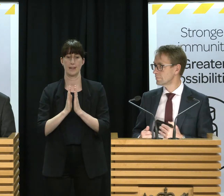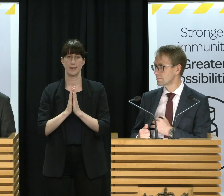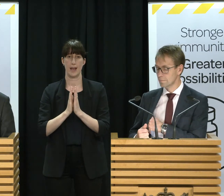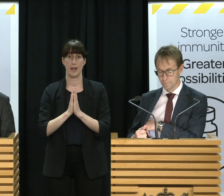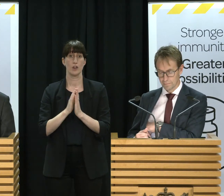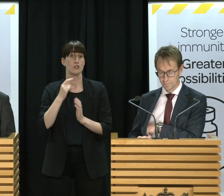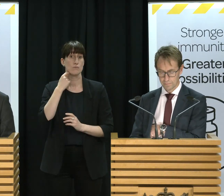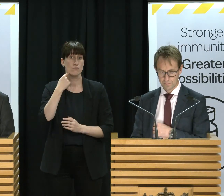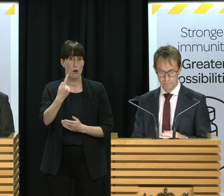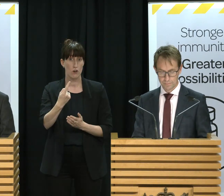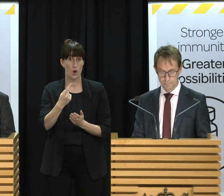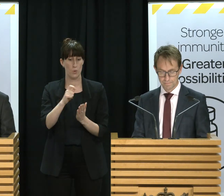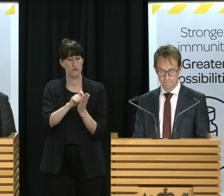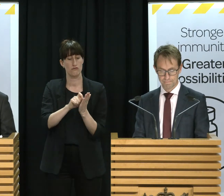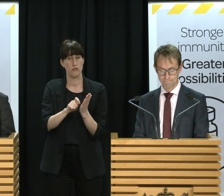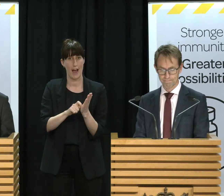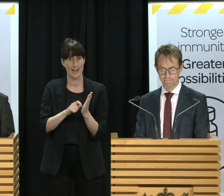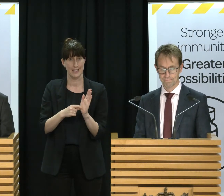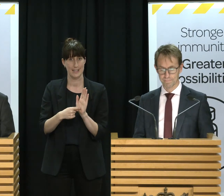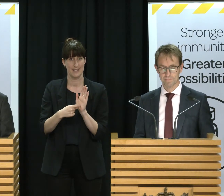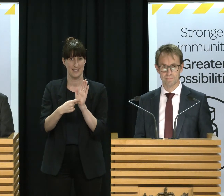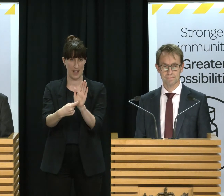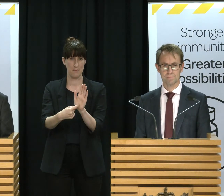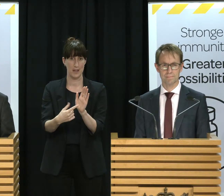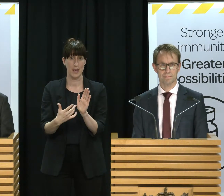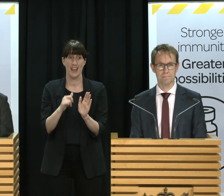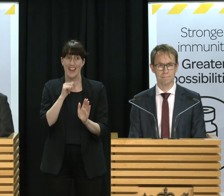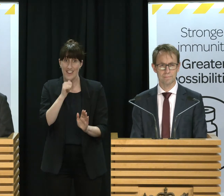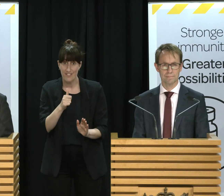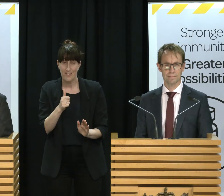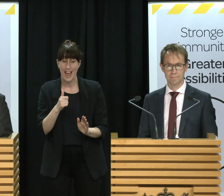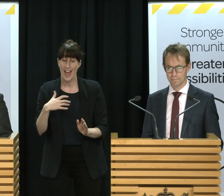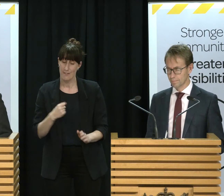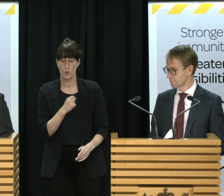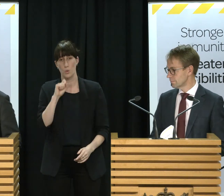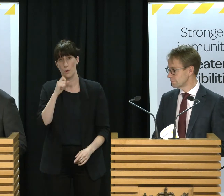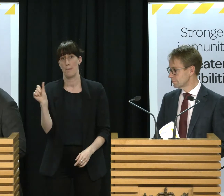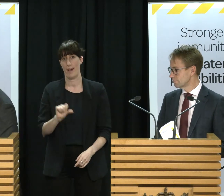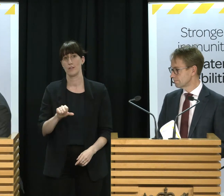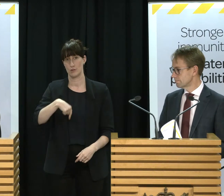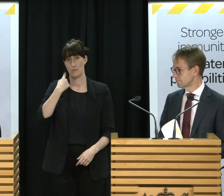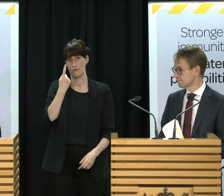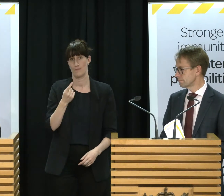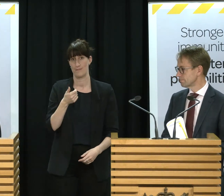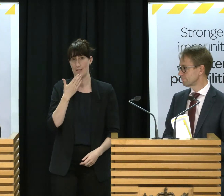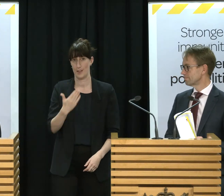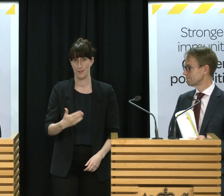statement tomorrow. But if there's a need to come back here tomorrow, then of course we'll come back tomorrow. Thanks.